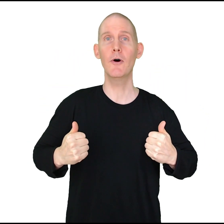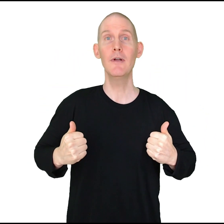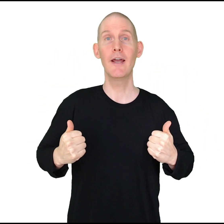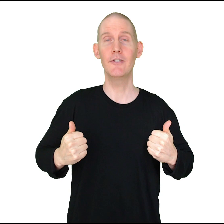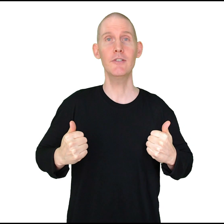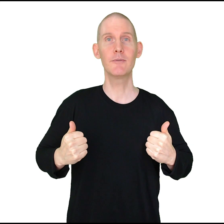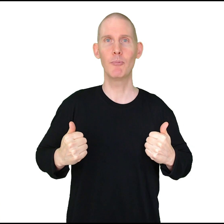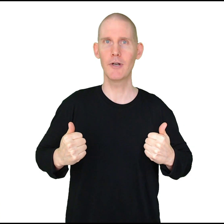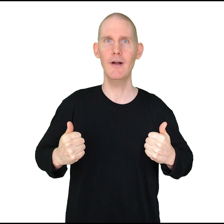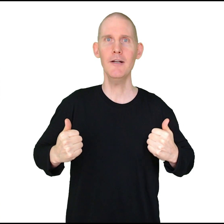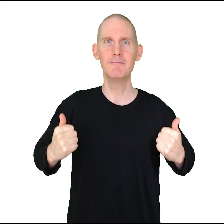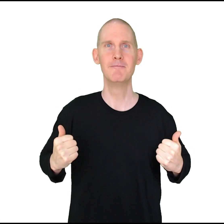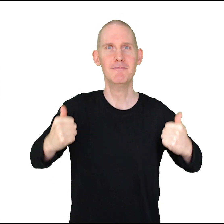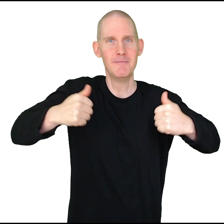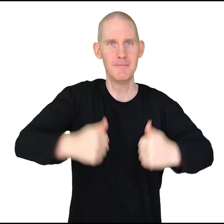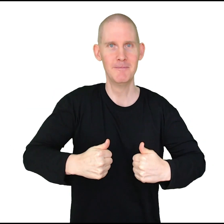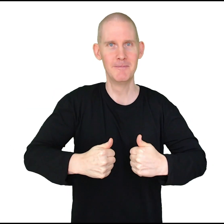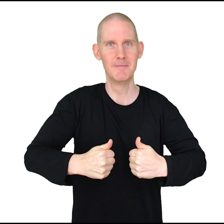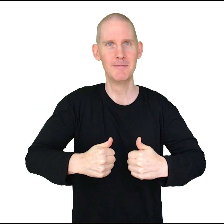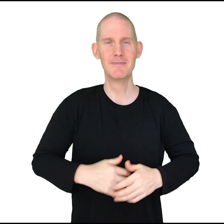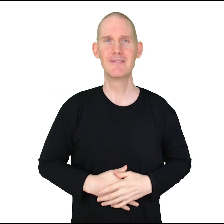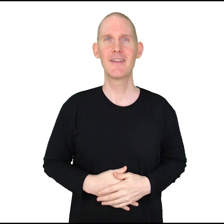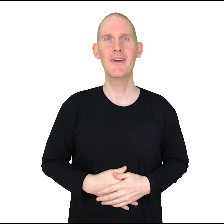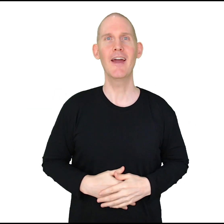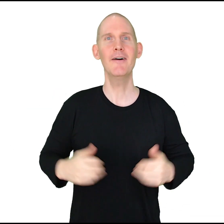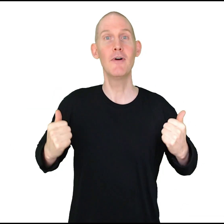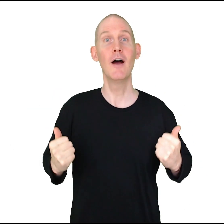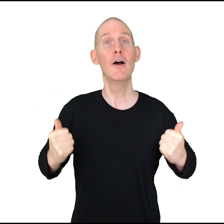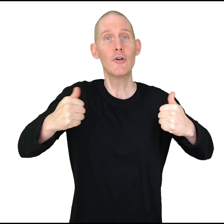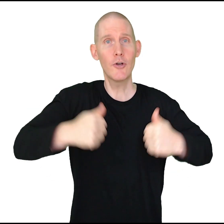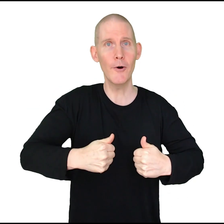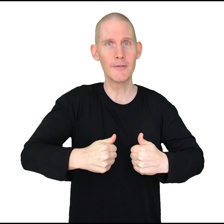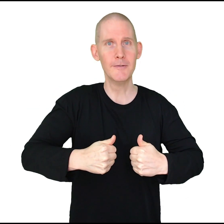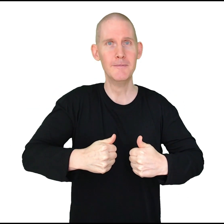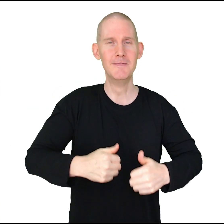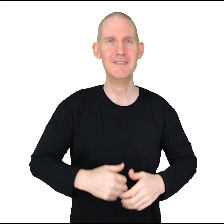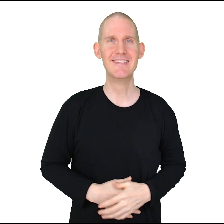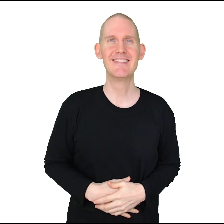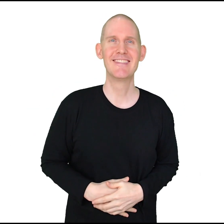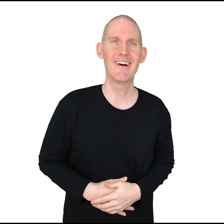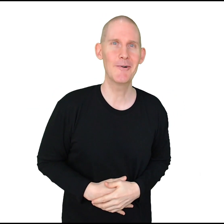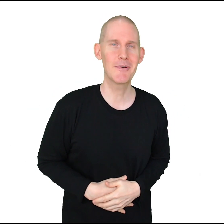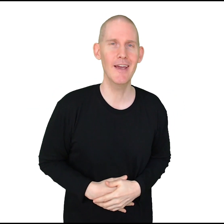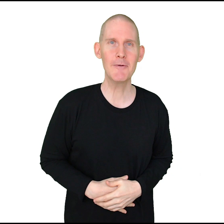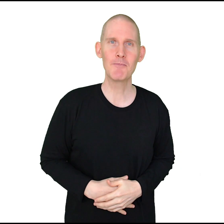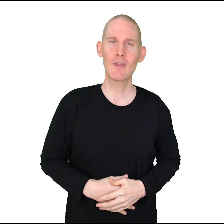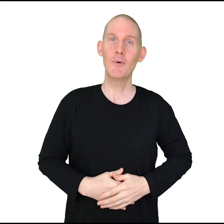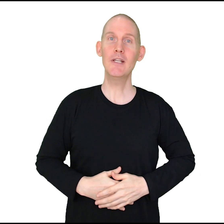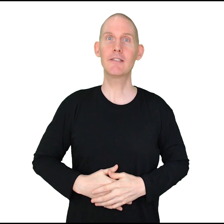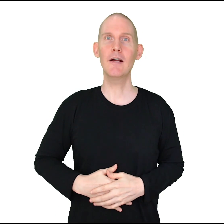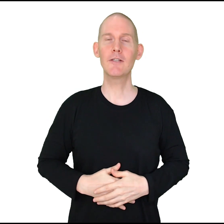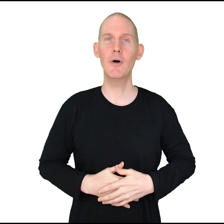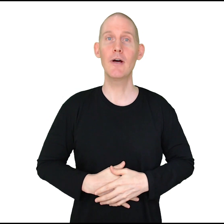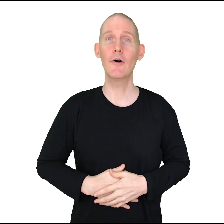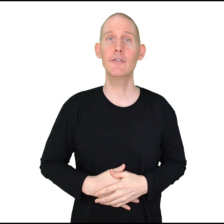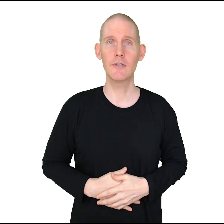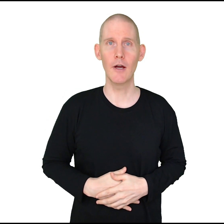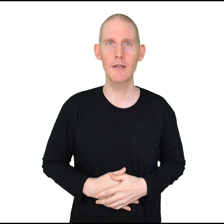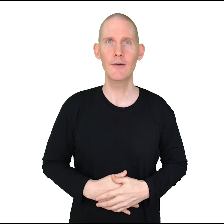and just put it on. We have coat. Okay, we just talked about how to sign